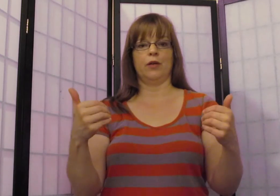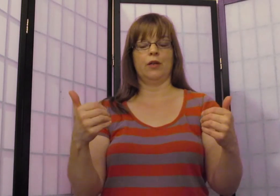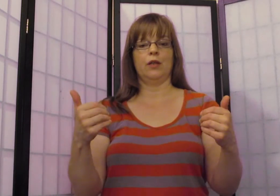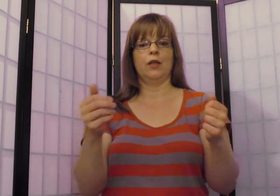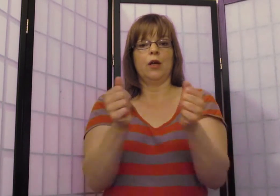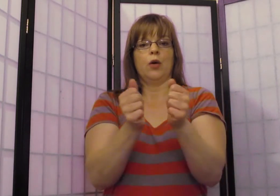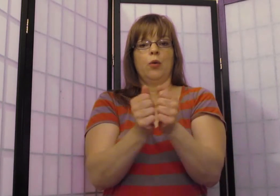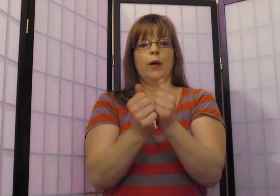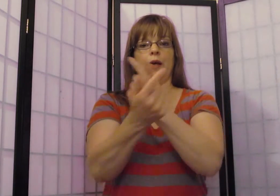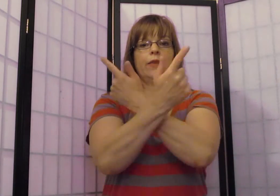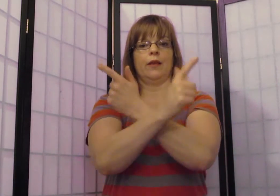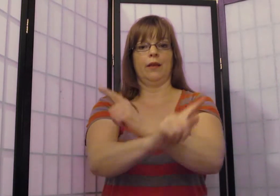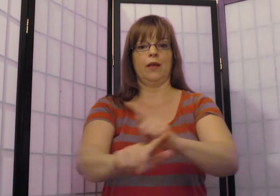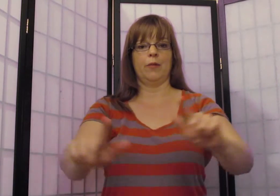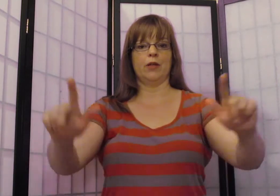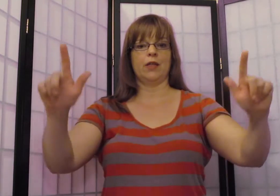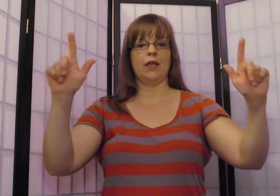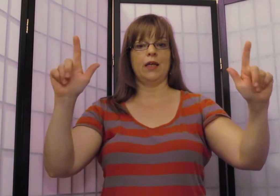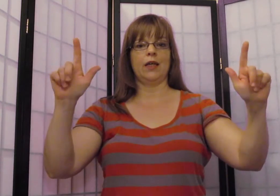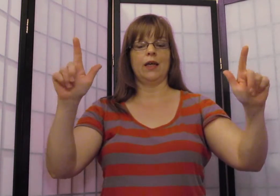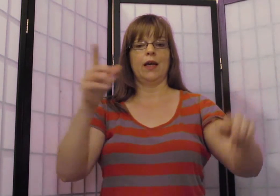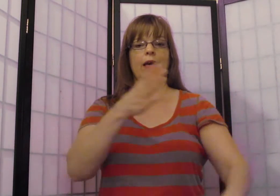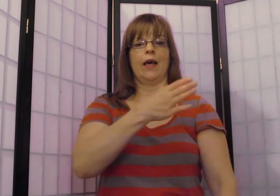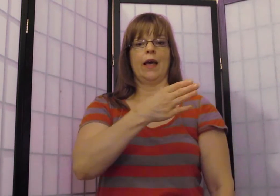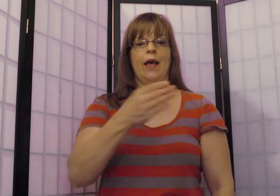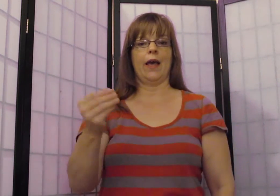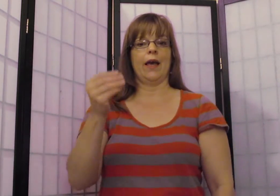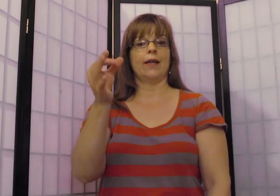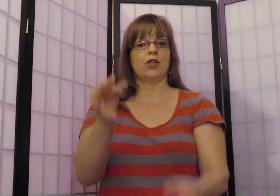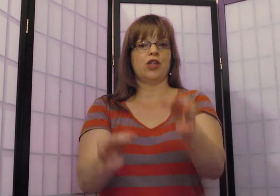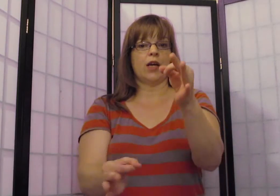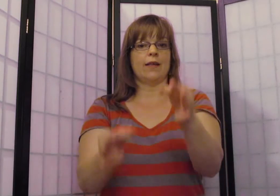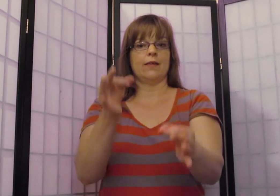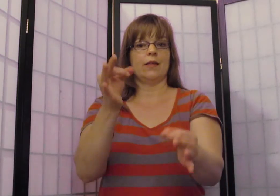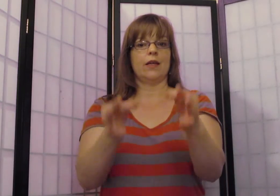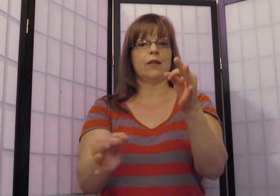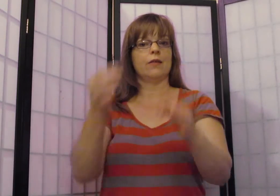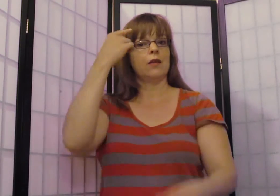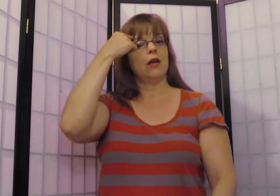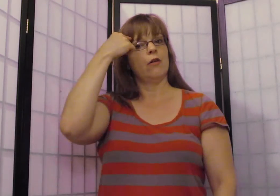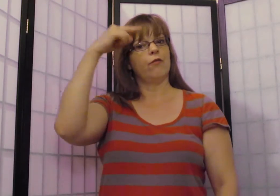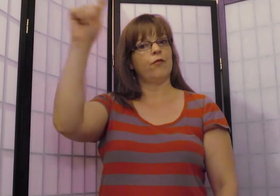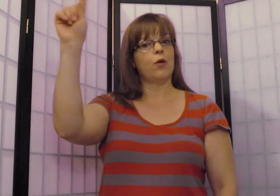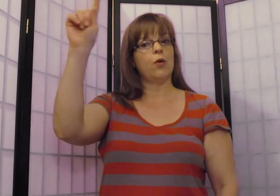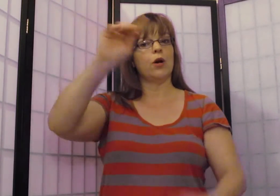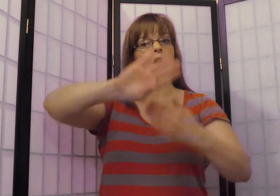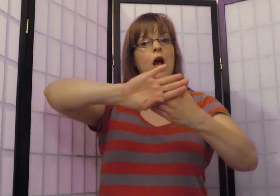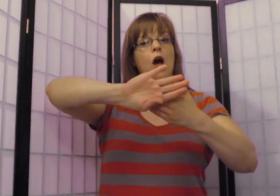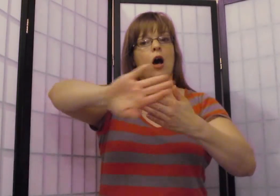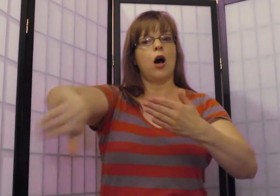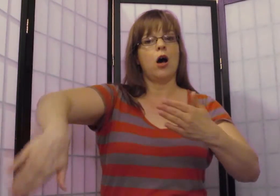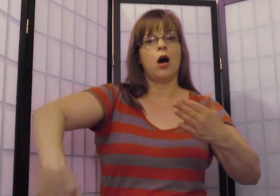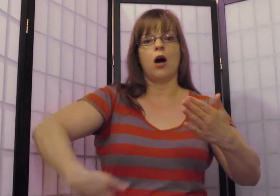indivisible, with liberty and justice for all.